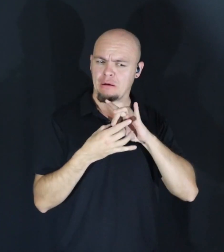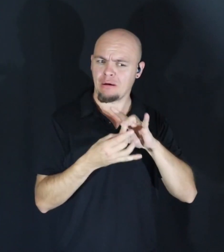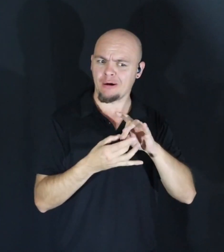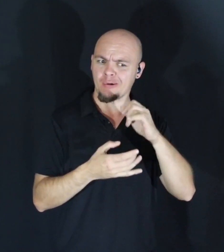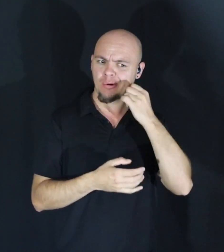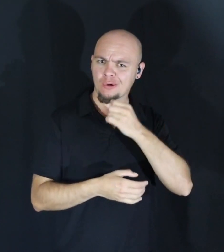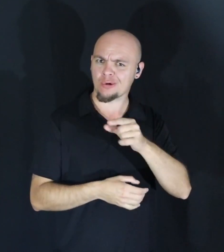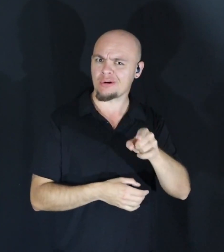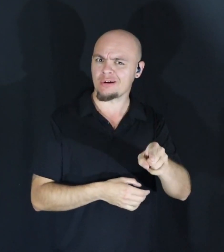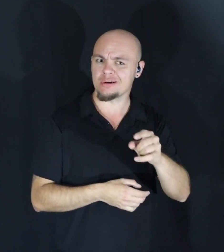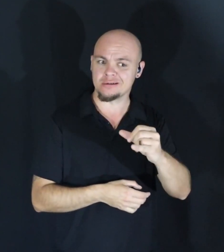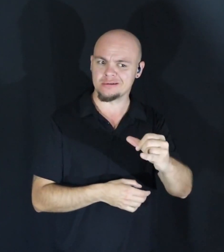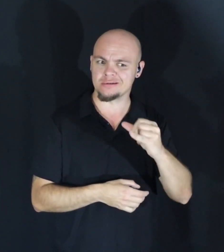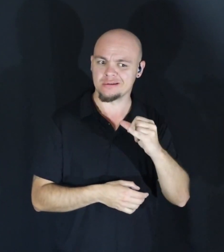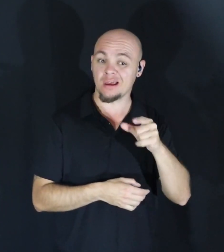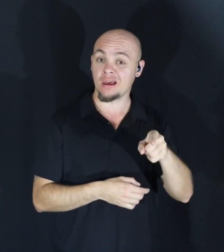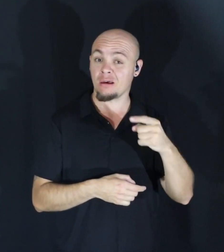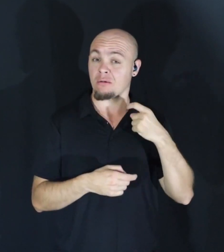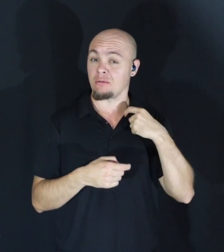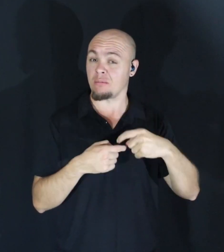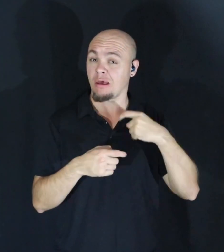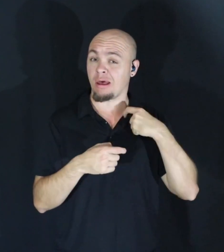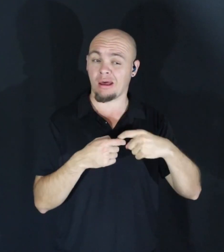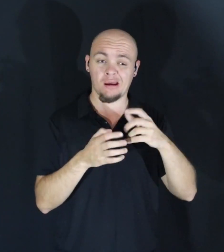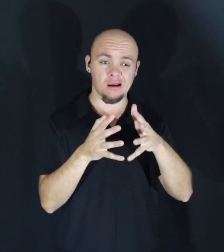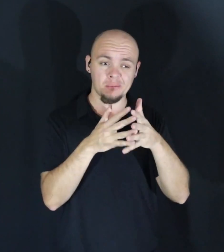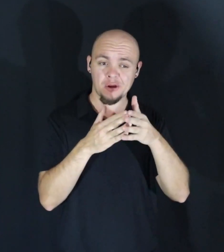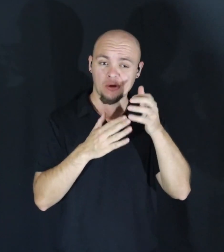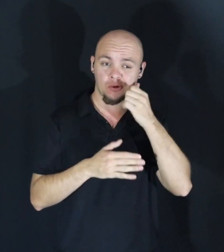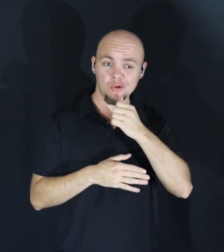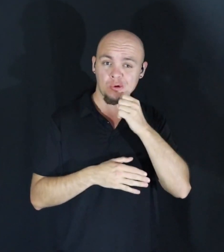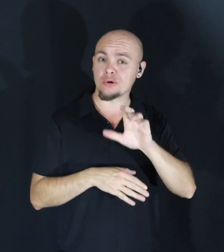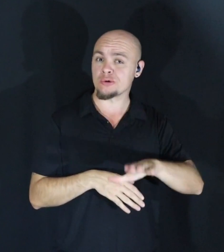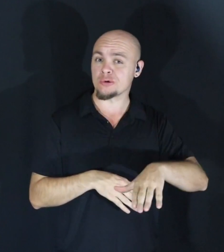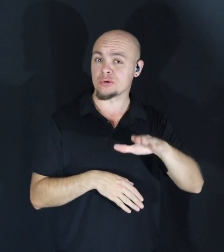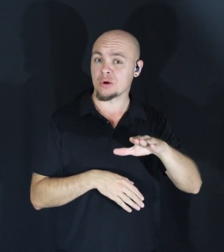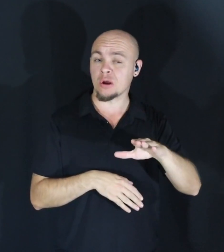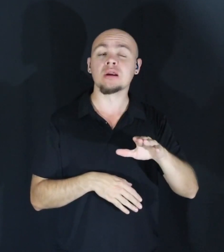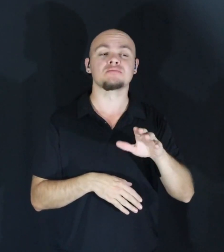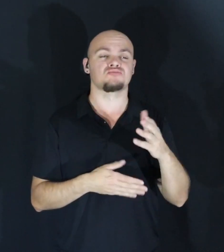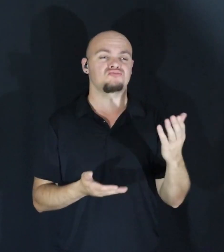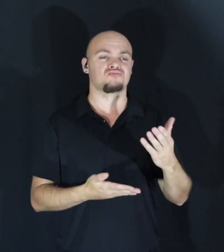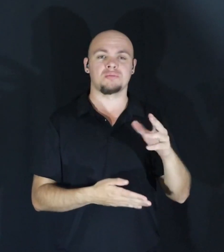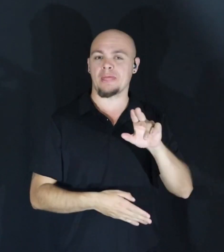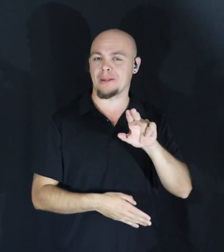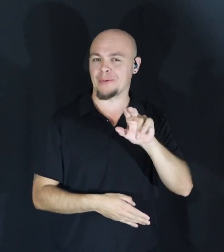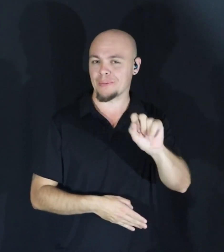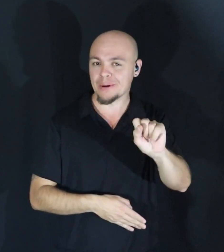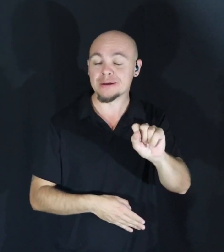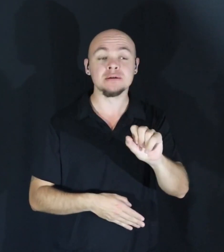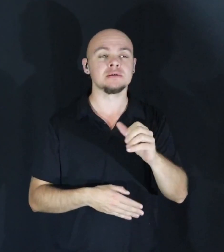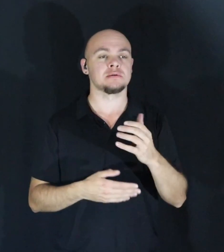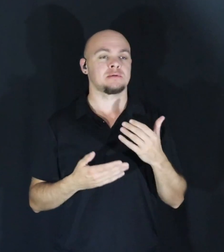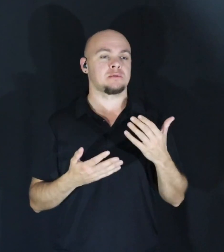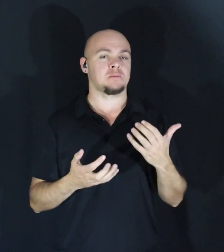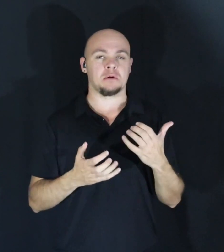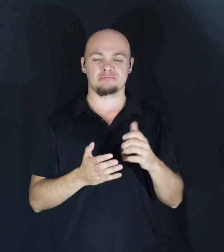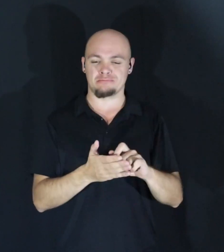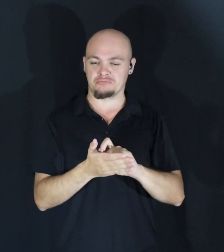me, this Mexican-American girl growing up in the US who wanted nothing more than to become a